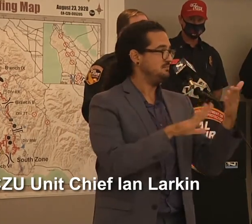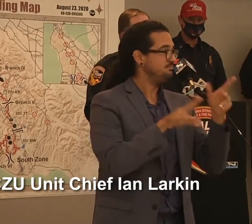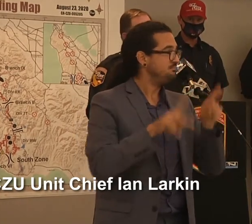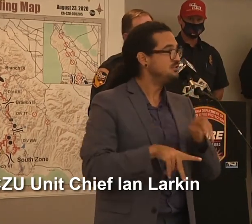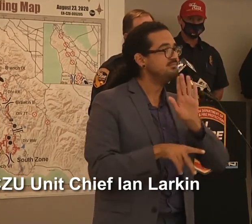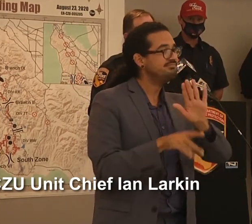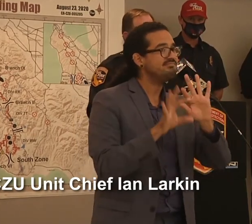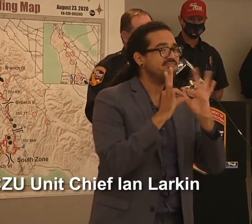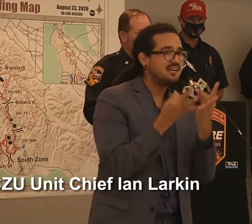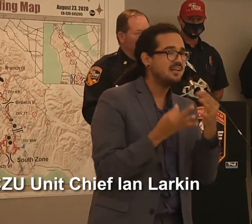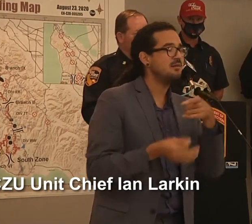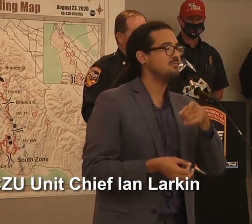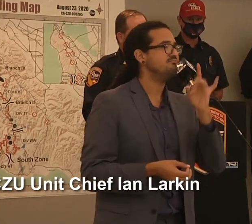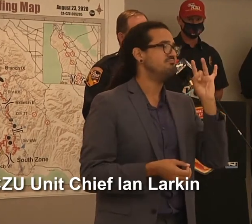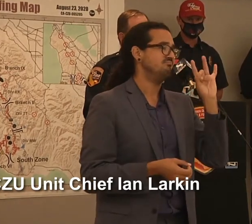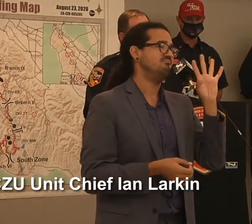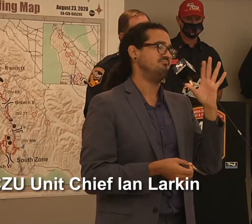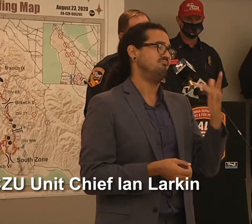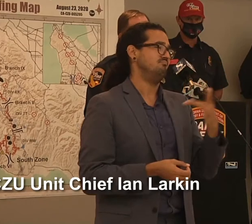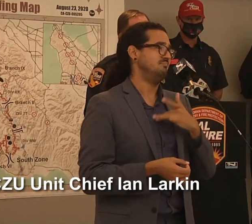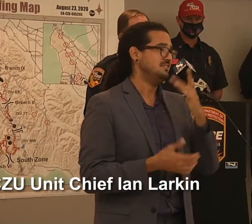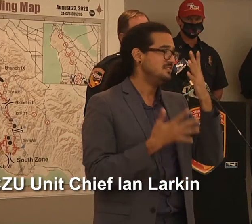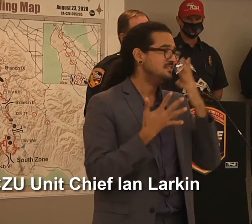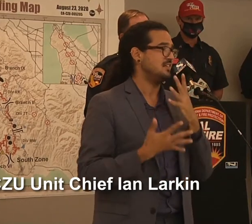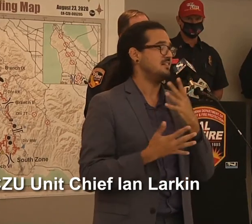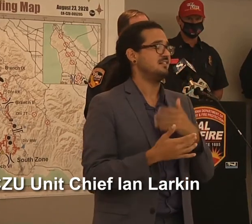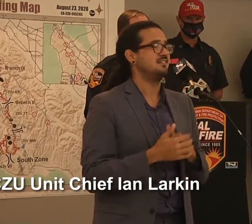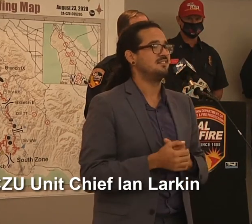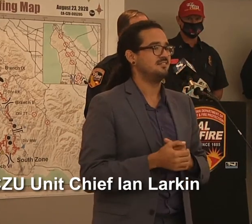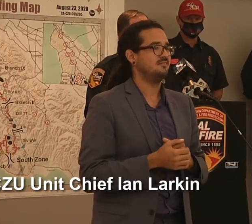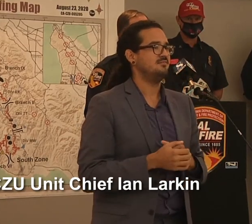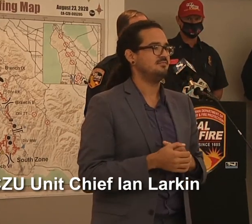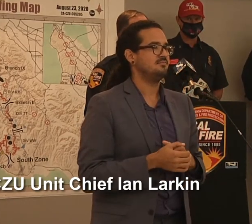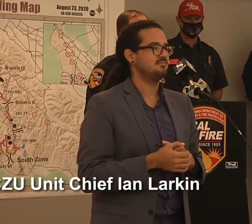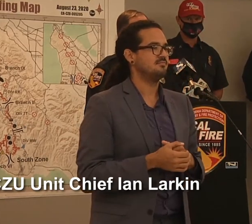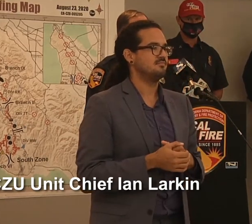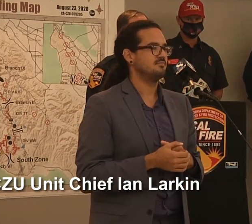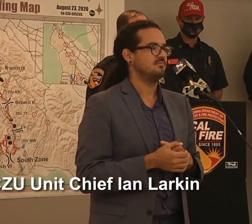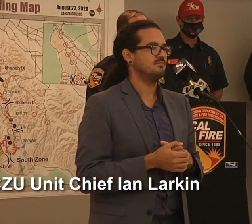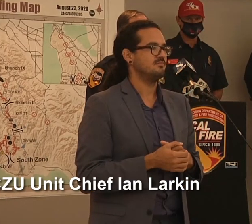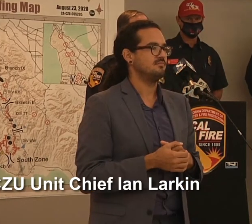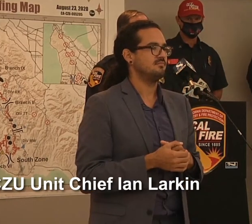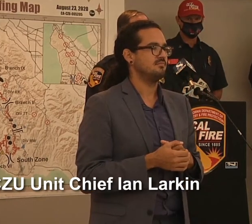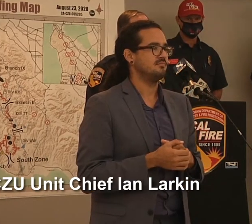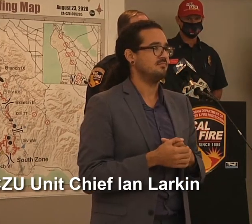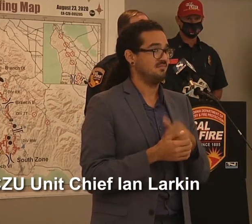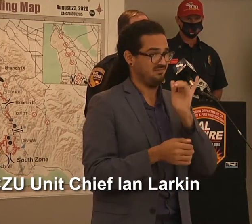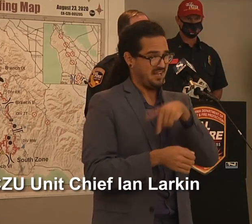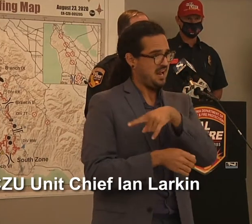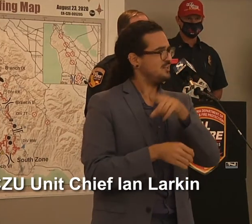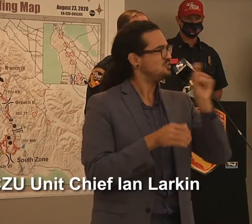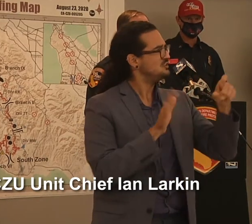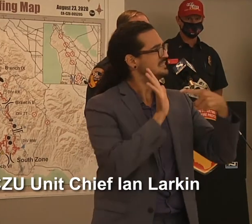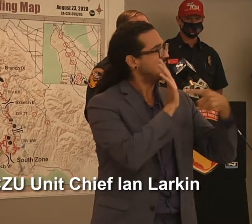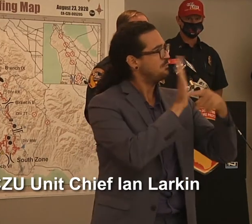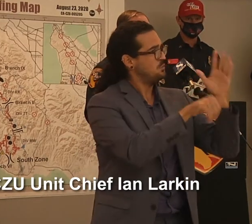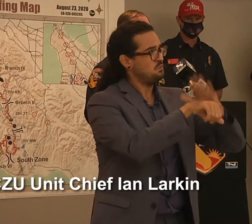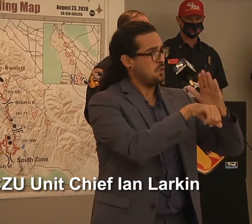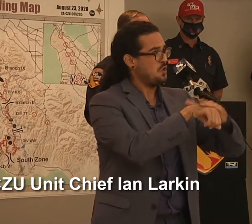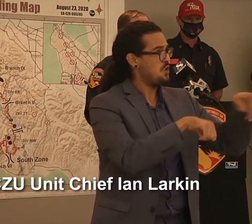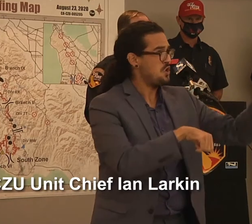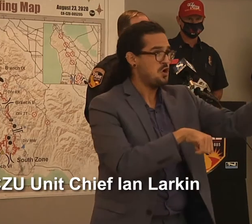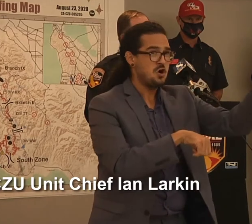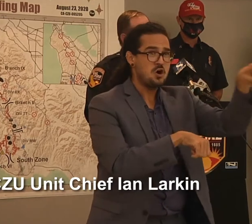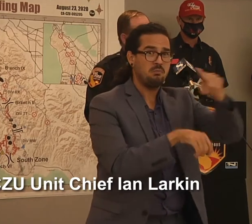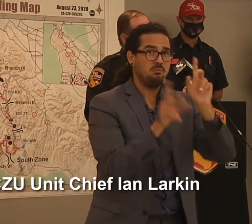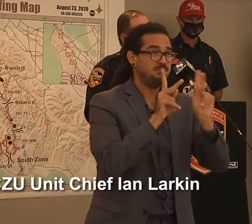lost his life in this fire. It's just a stark reminder of those that still remain in the area that this fire has become